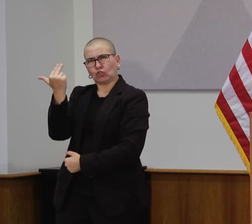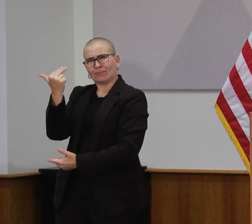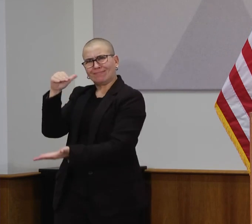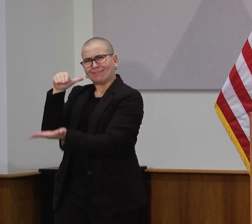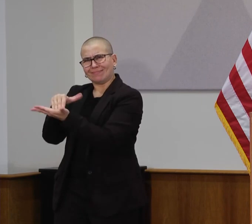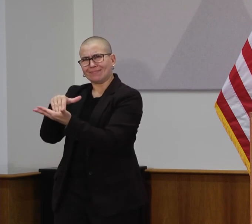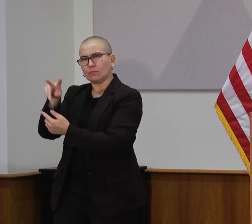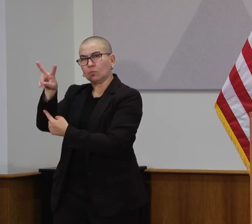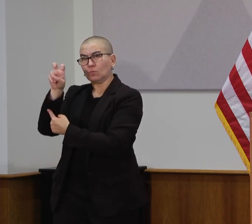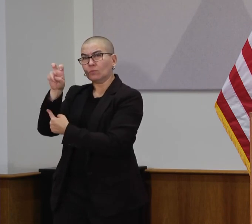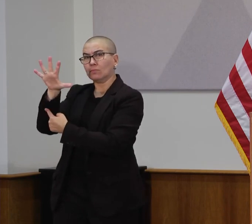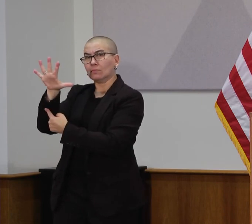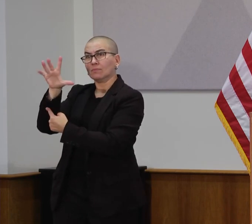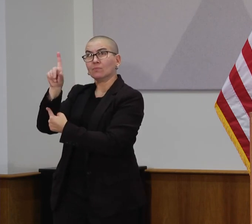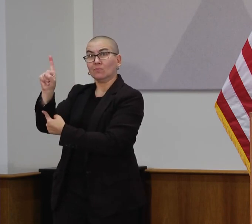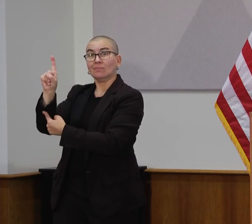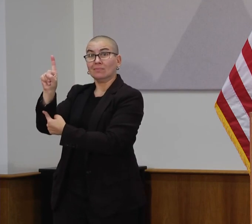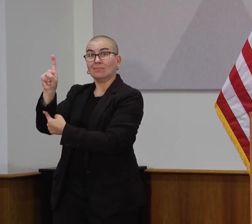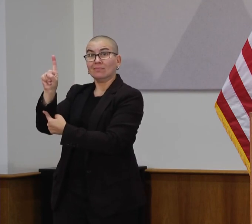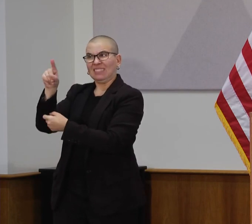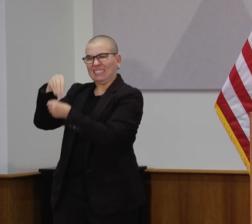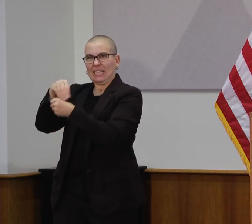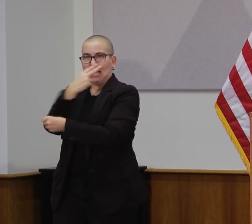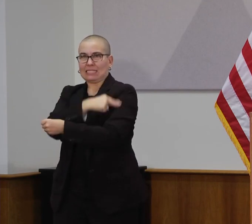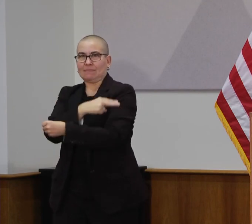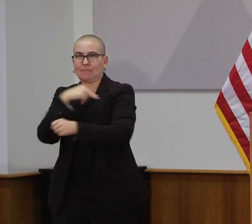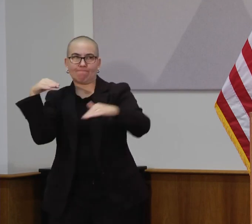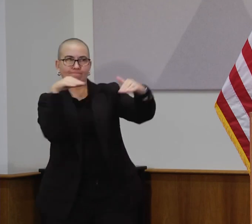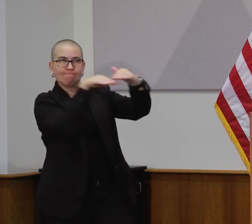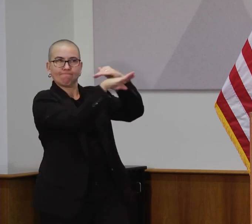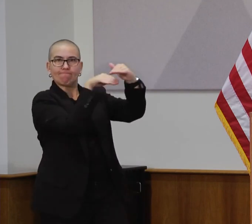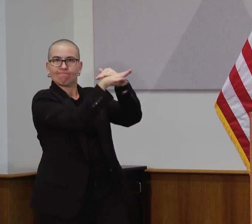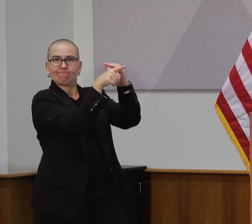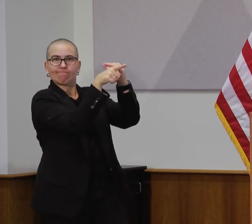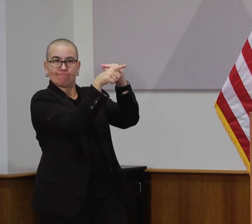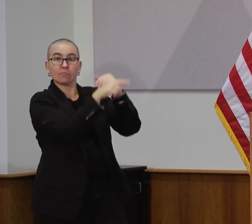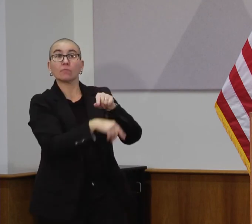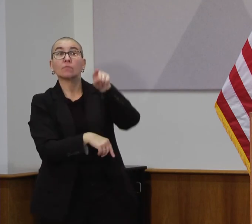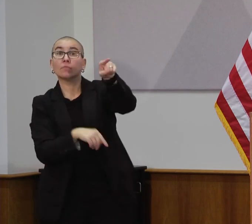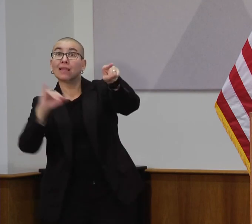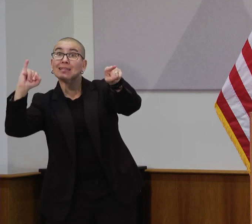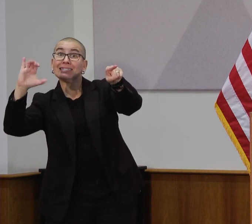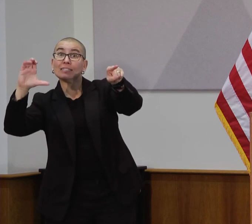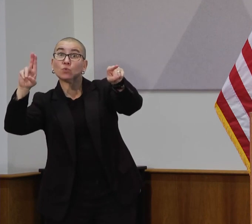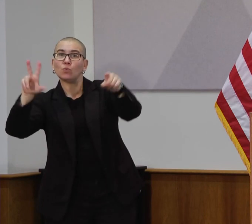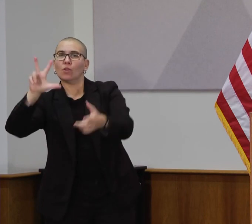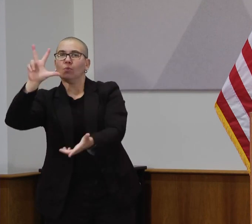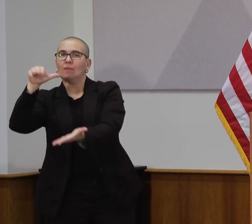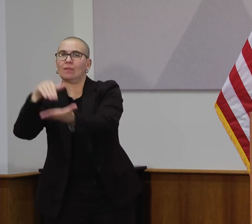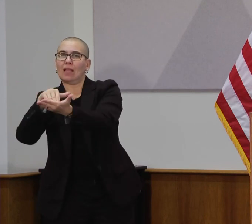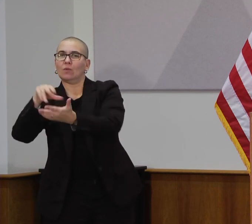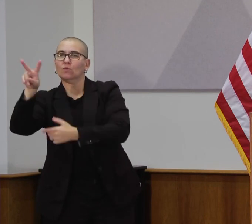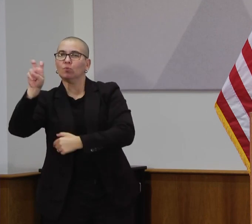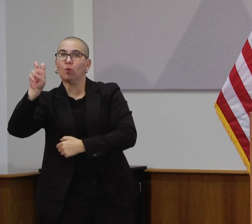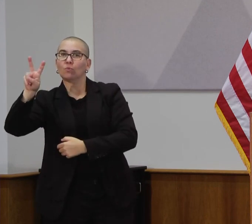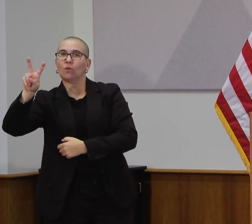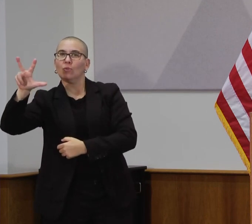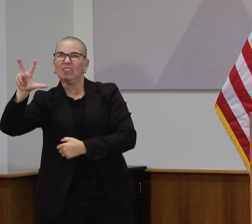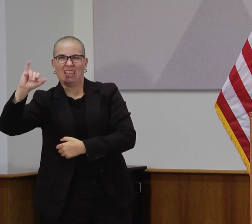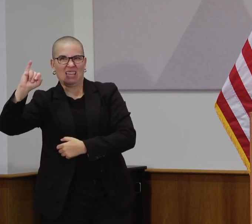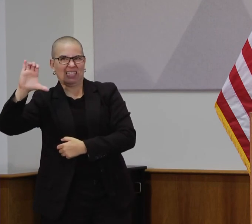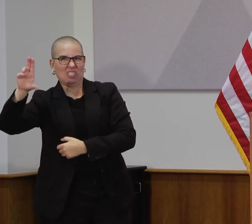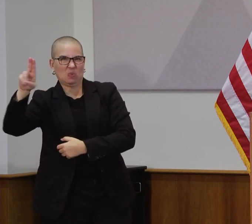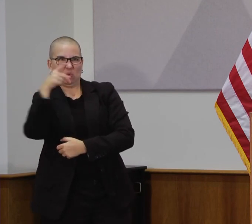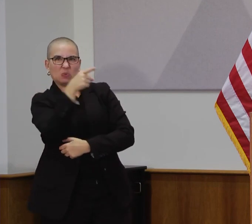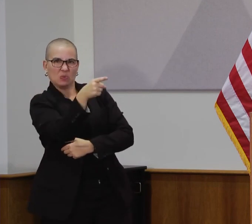13,251 patients hospitalized in our state, with 3,203 receiving intensive care. There are currently